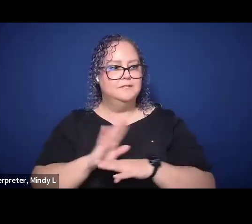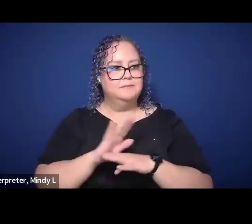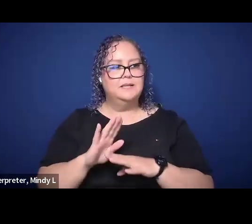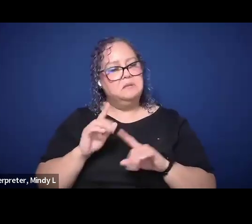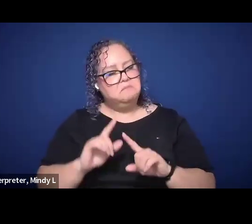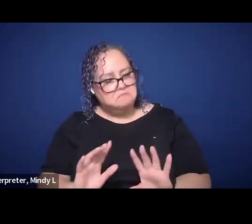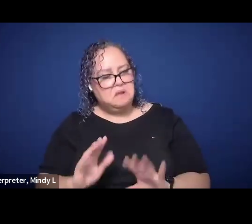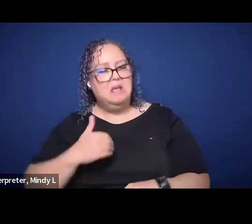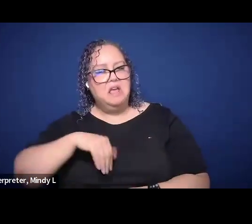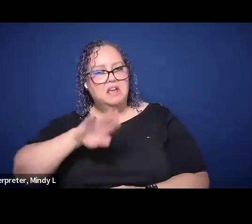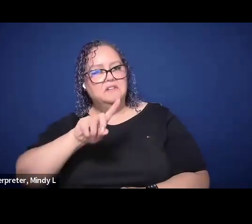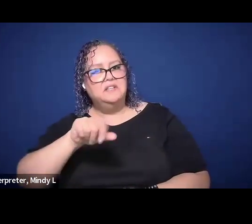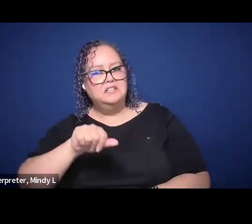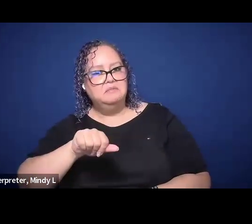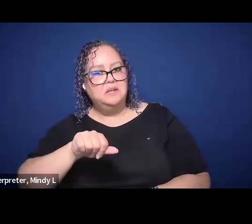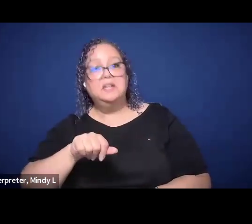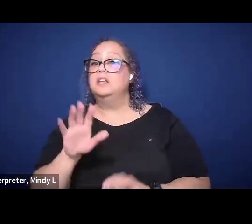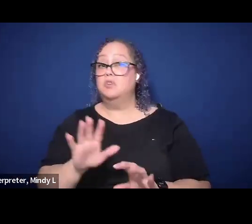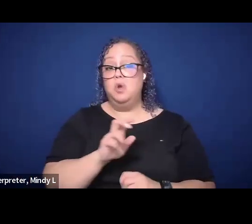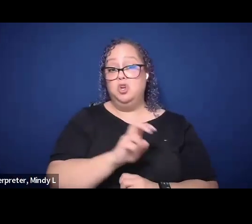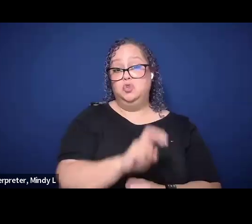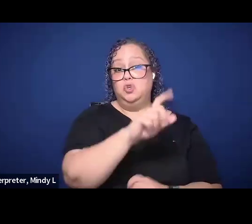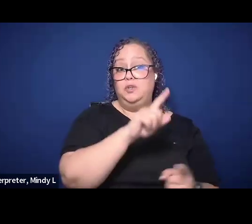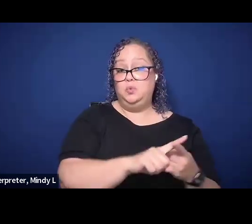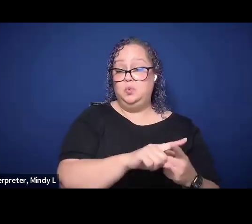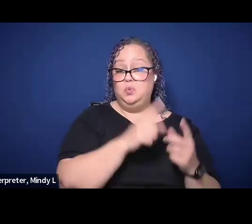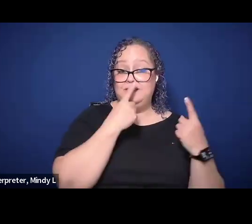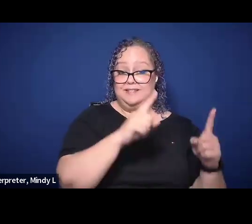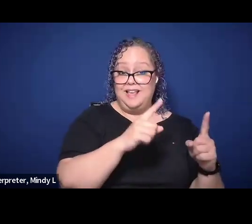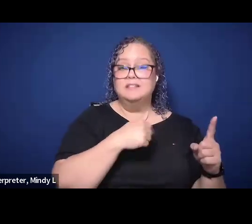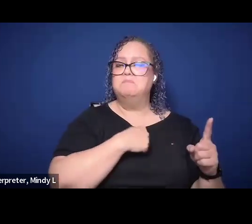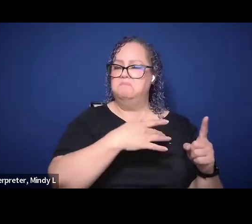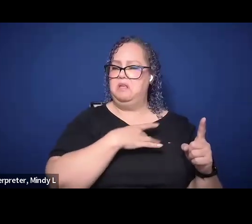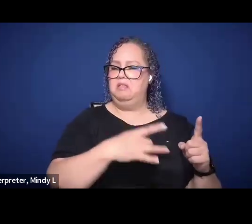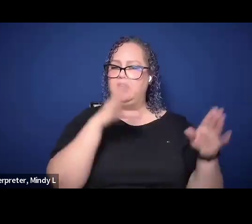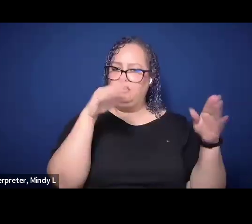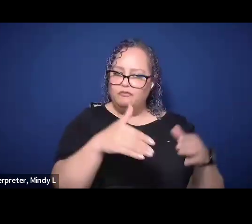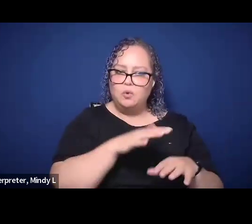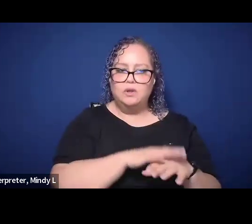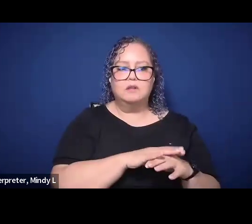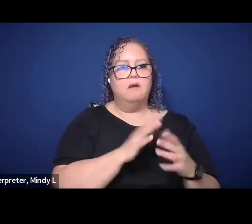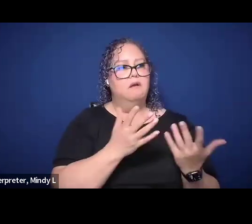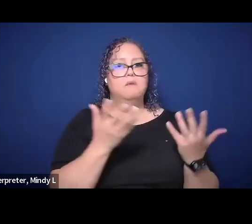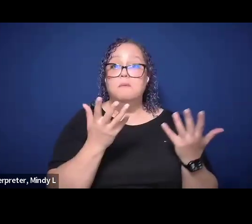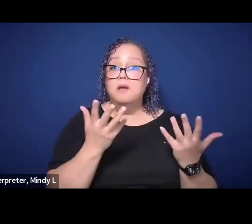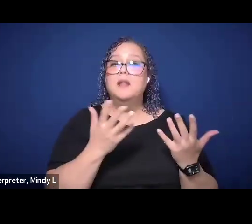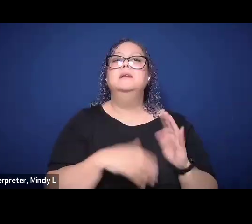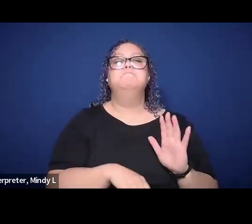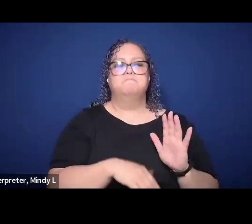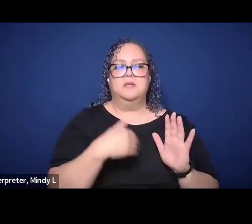coaching folks through my work with Journey to Success, I like to first focus on developing a list of